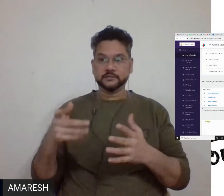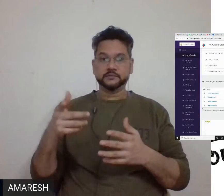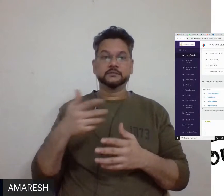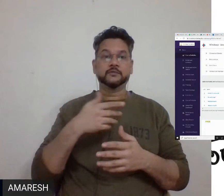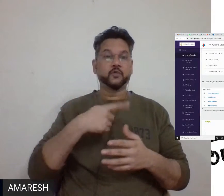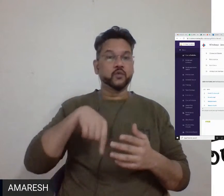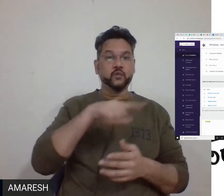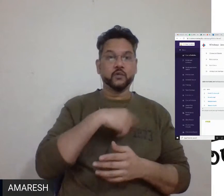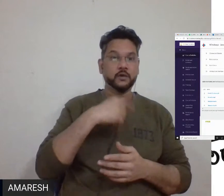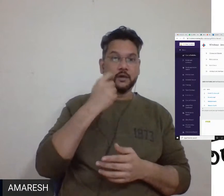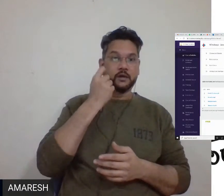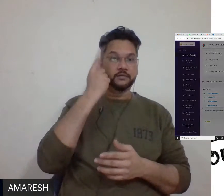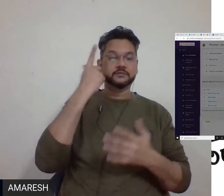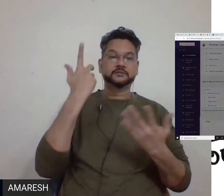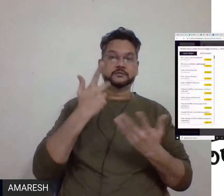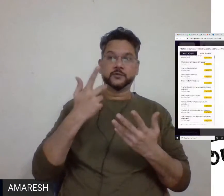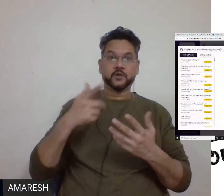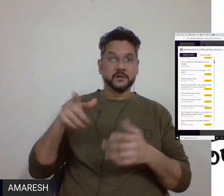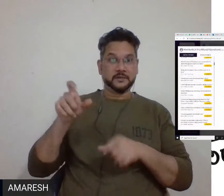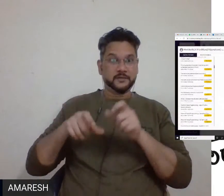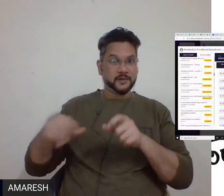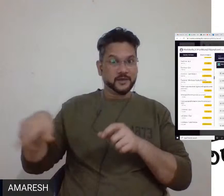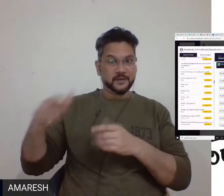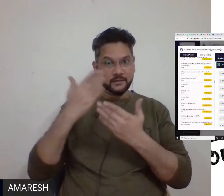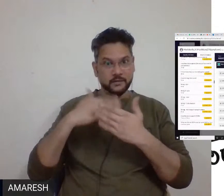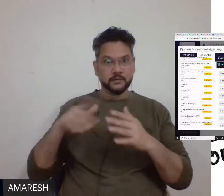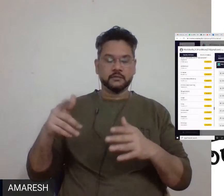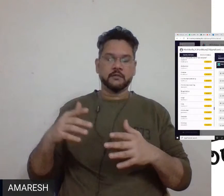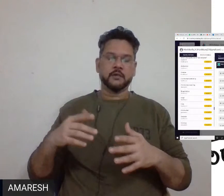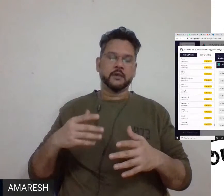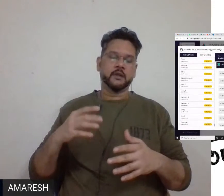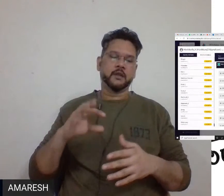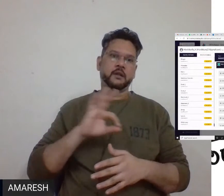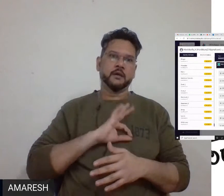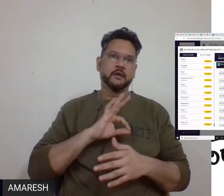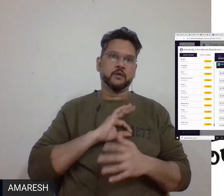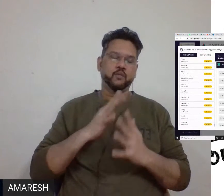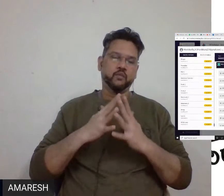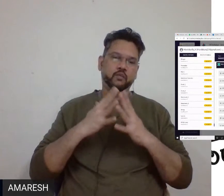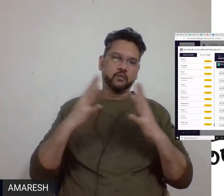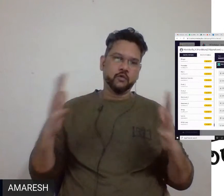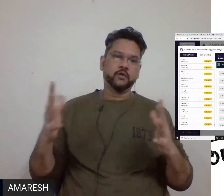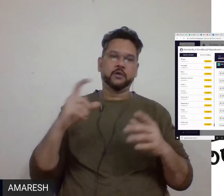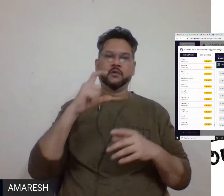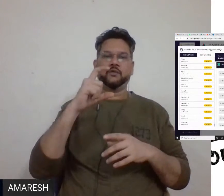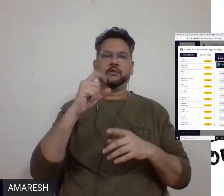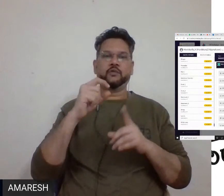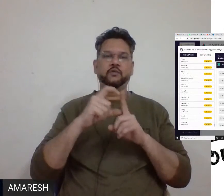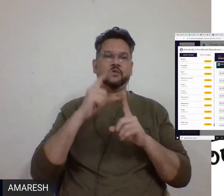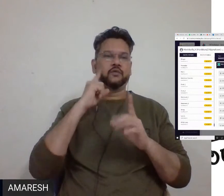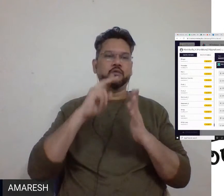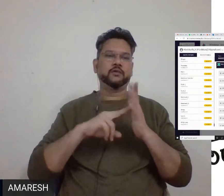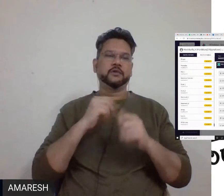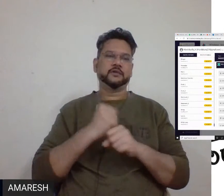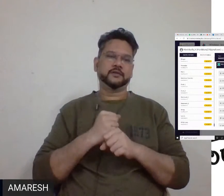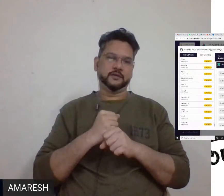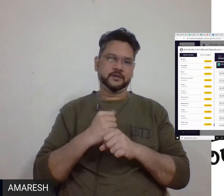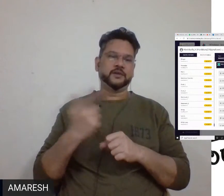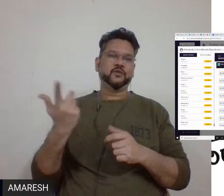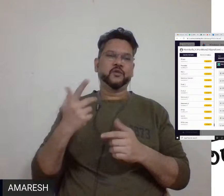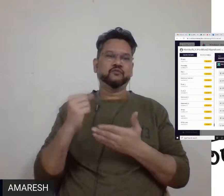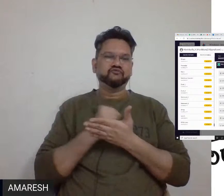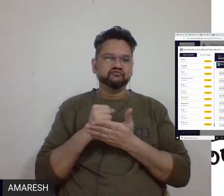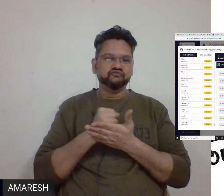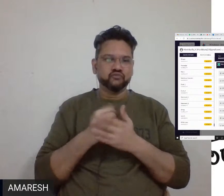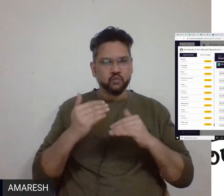the candidates really like doing the coding. They want a lot of exercises, right? And that is the way they learn the best. So what I've